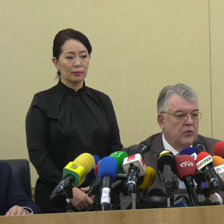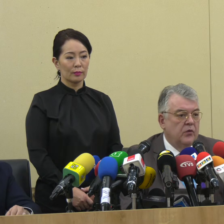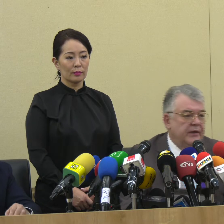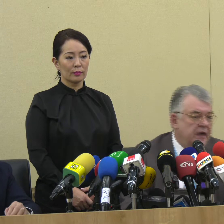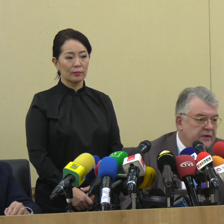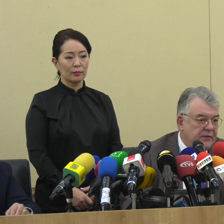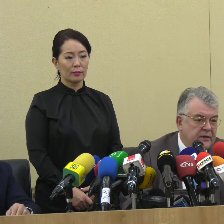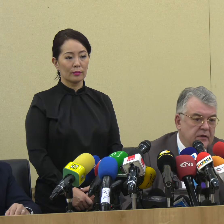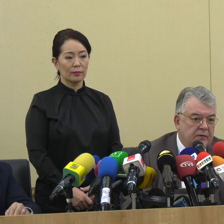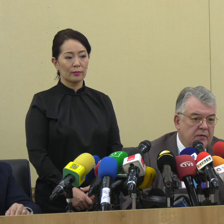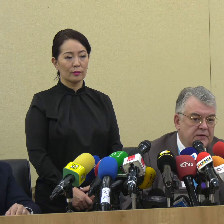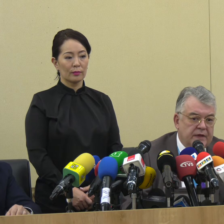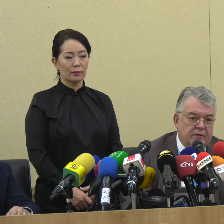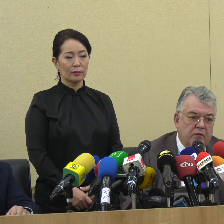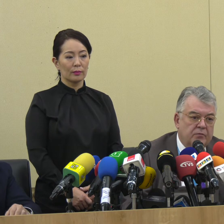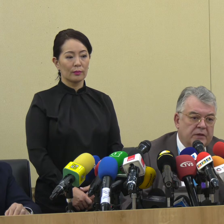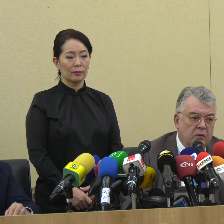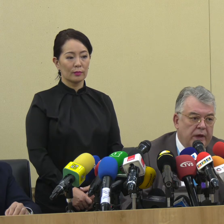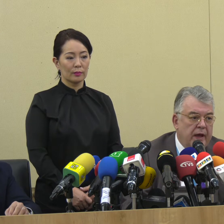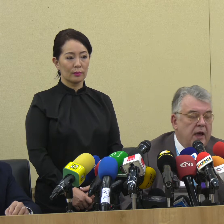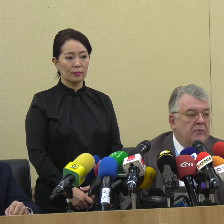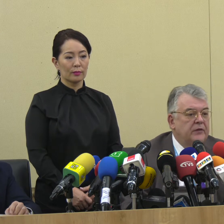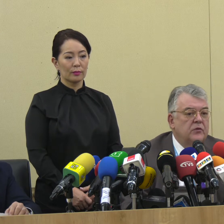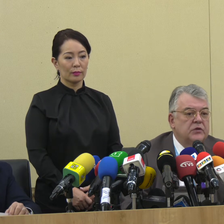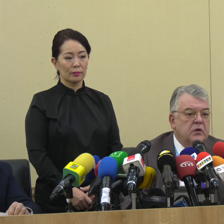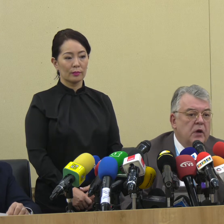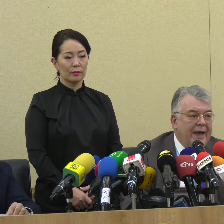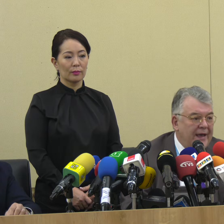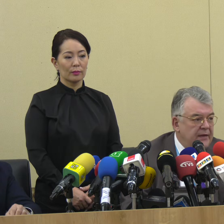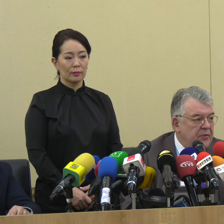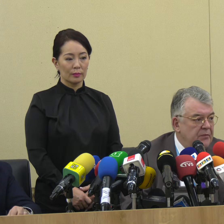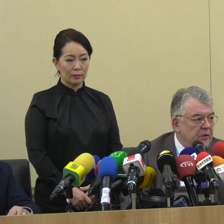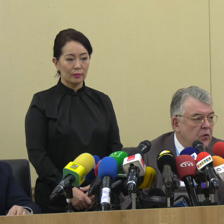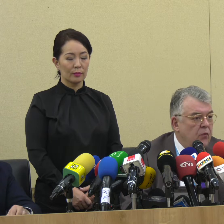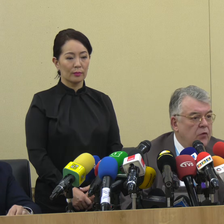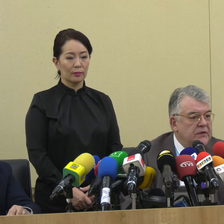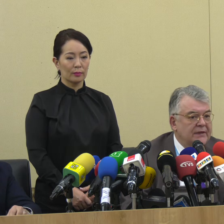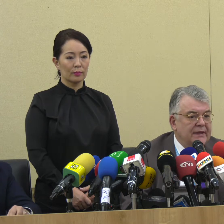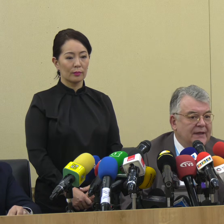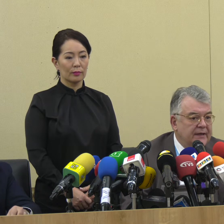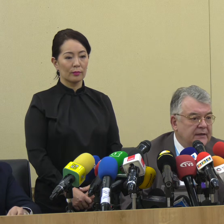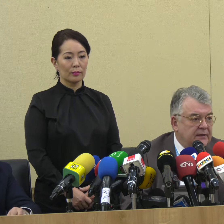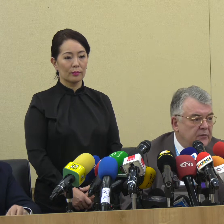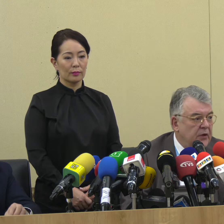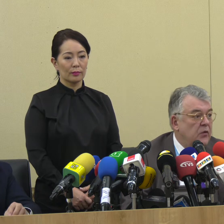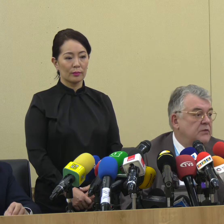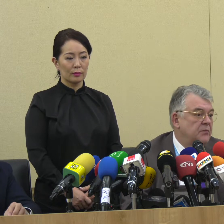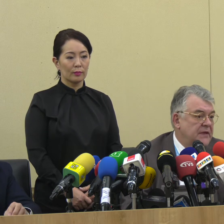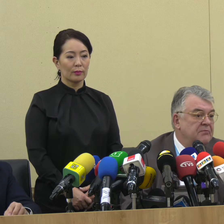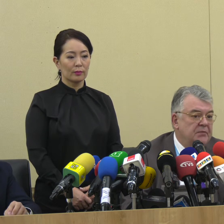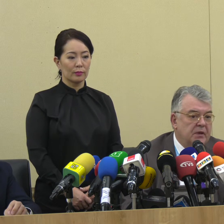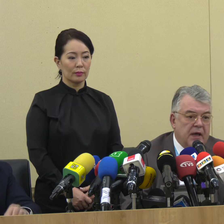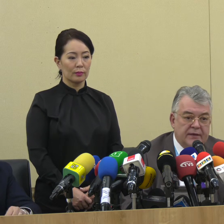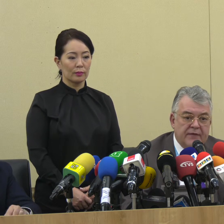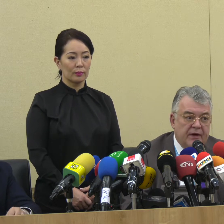know on the governmental website of Mongolia, but also any people who was not detected, because